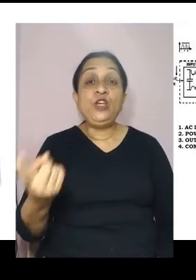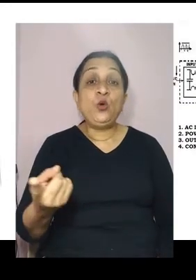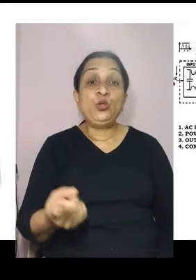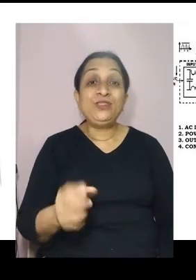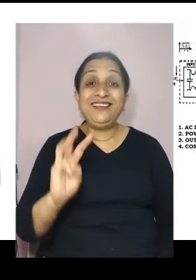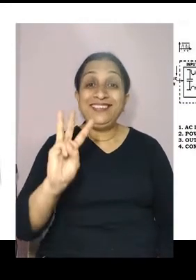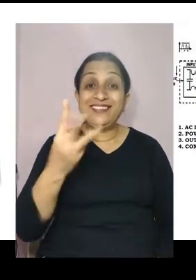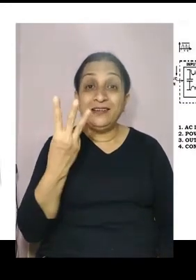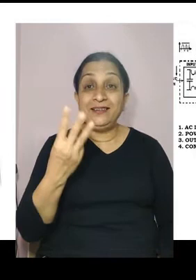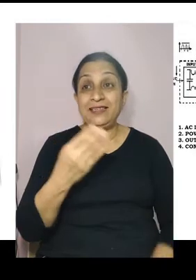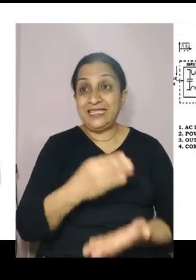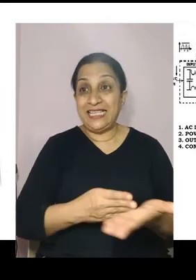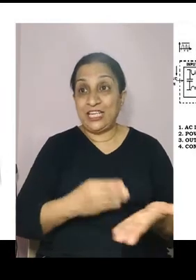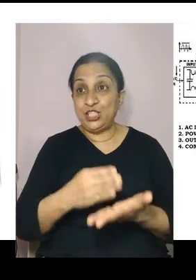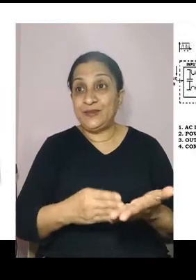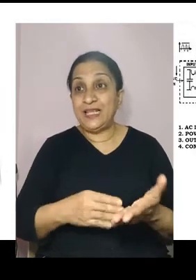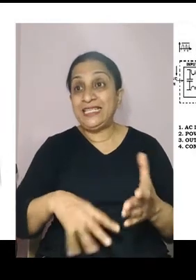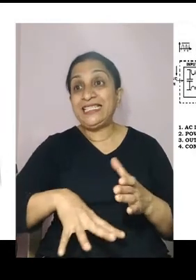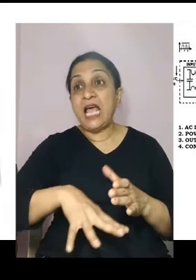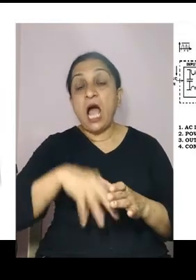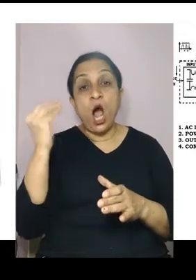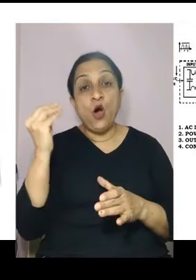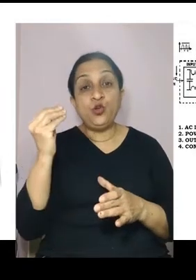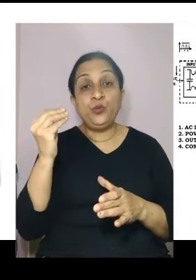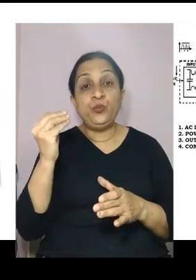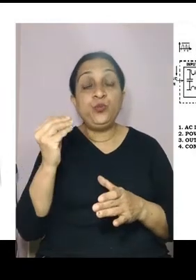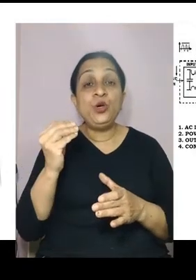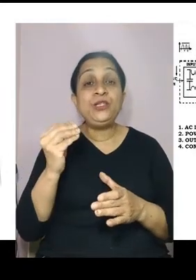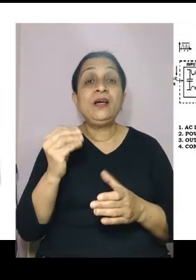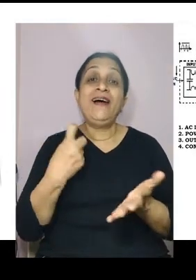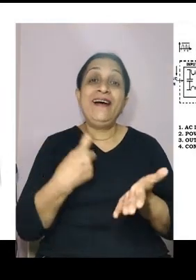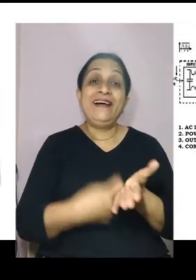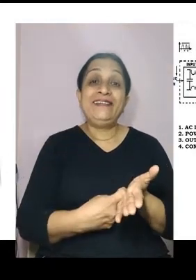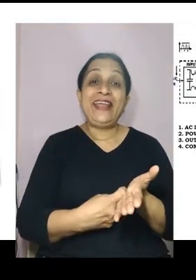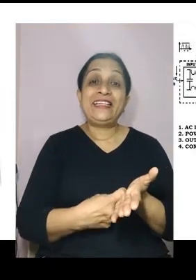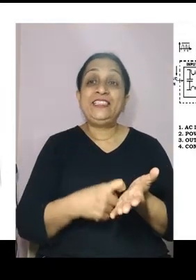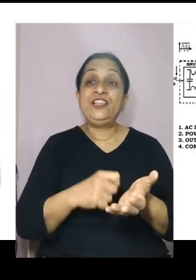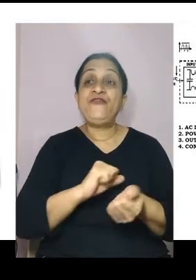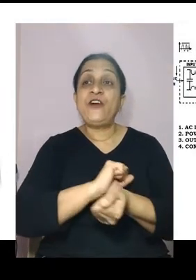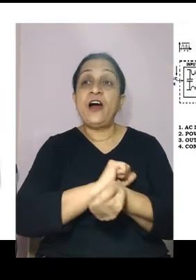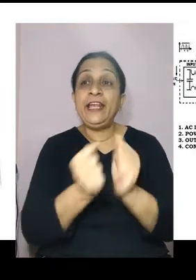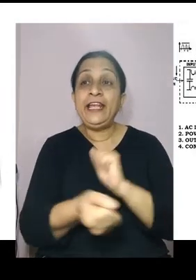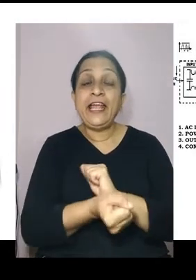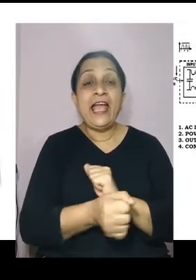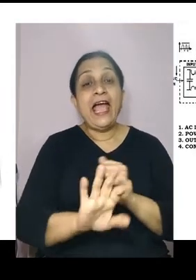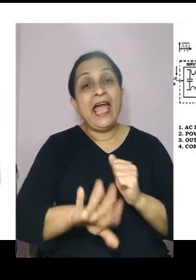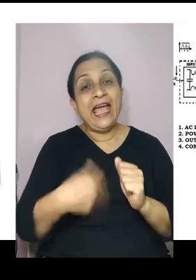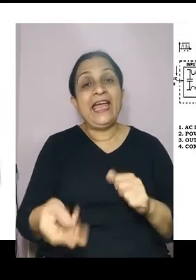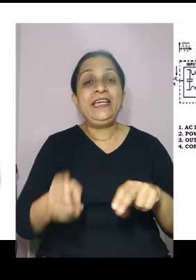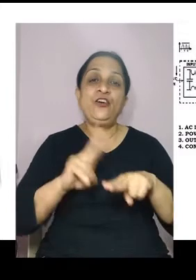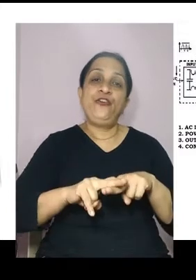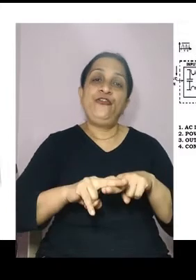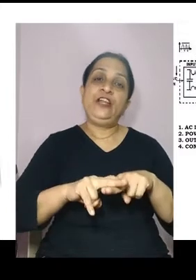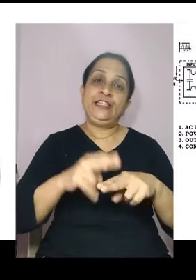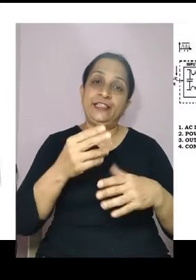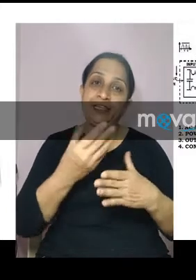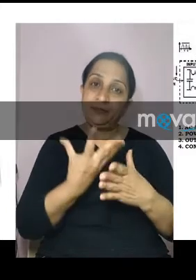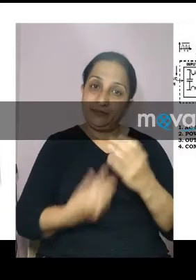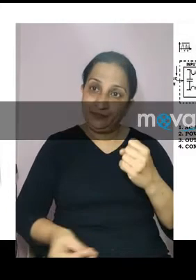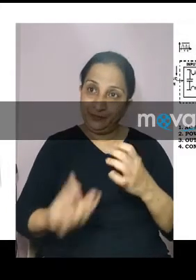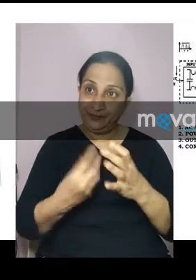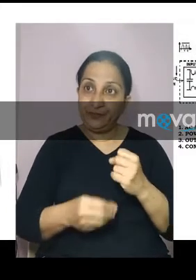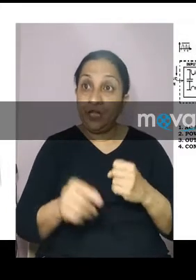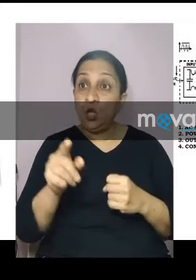Now we go to the third section, that is output, rectifying and